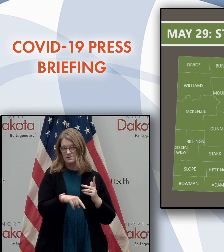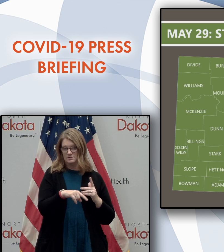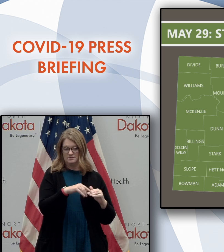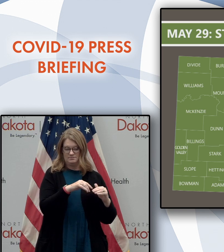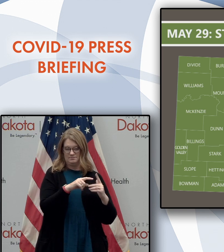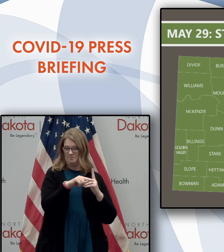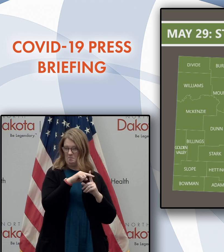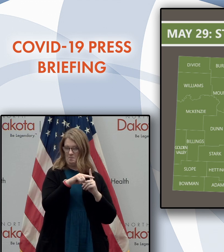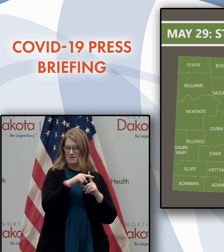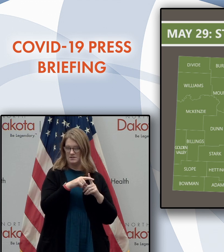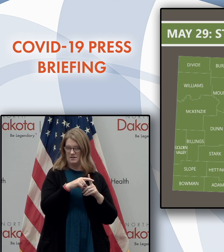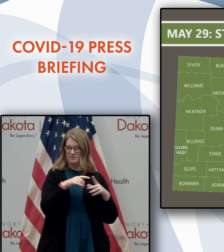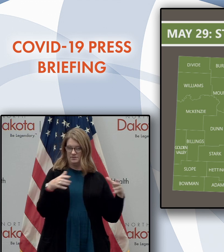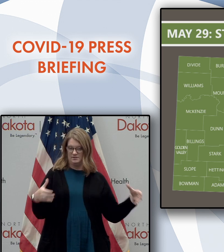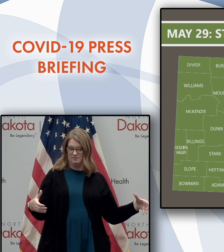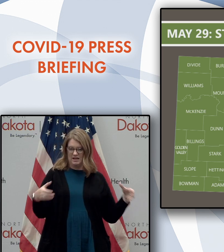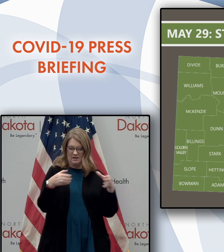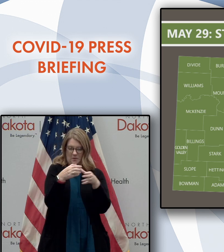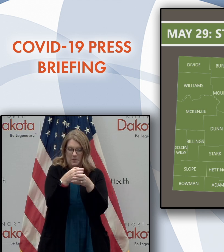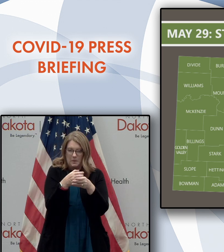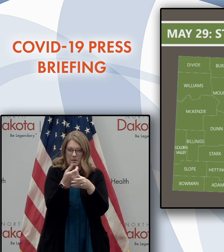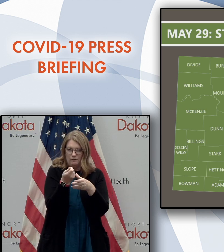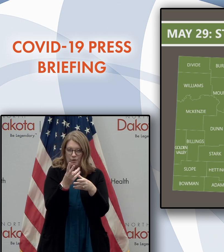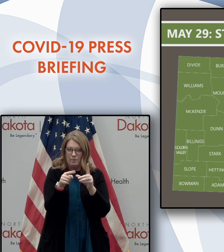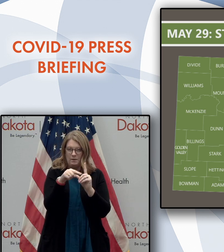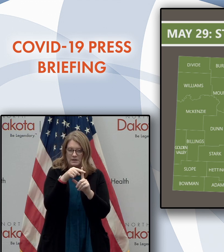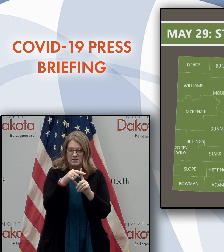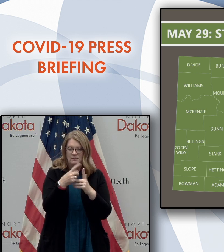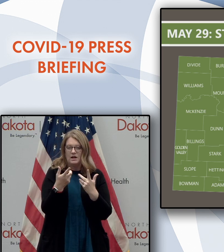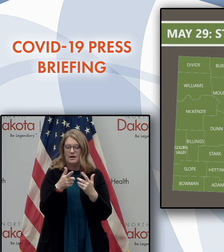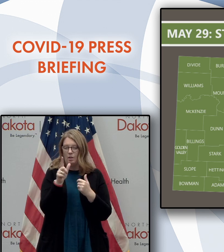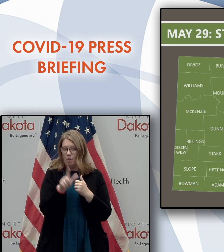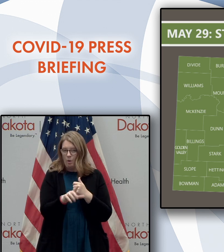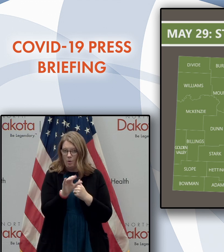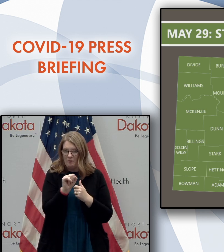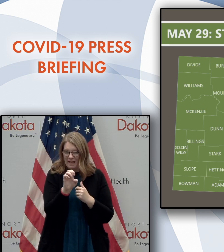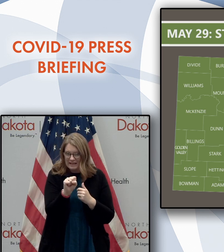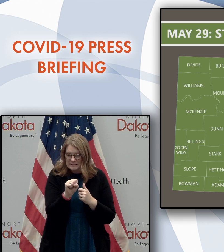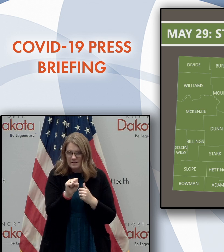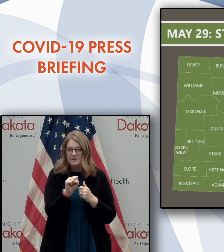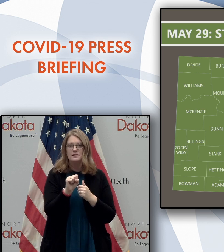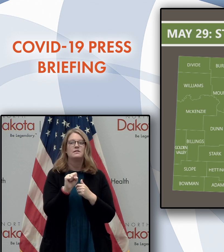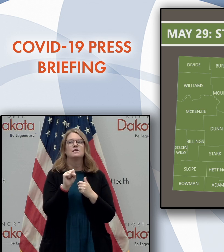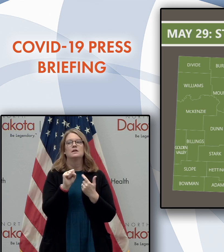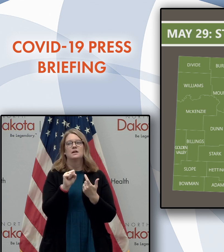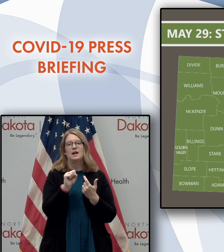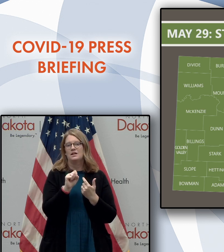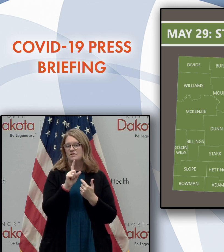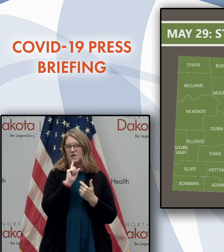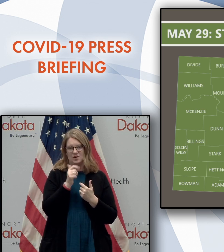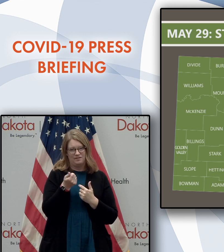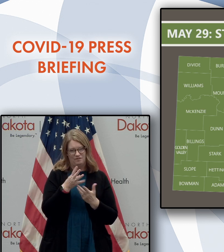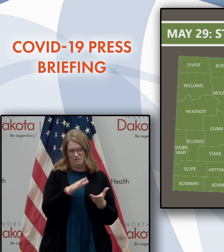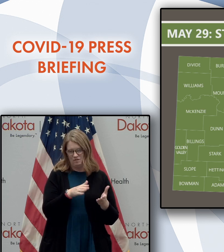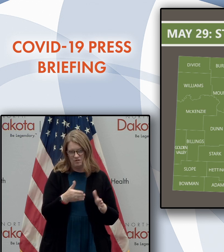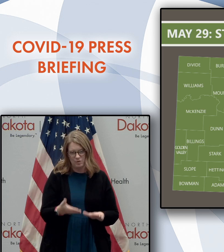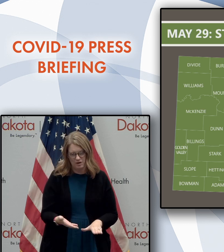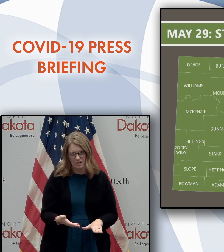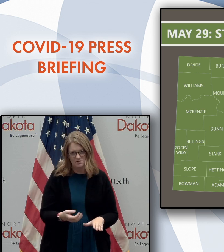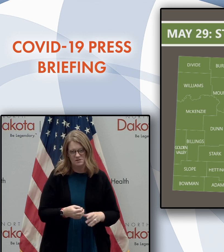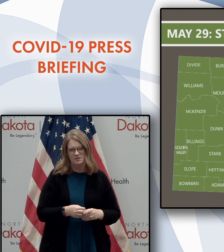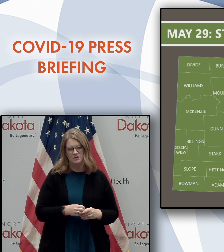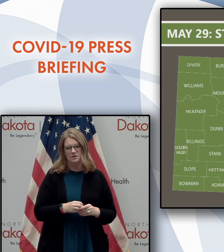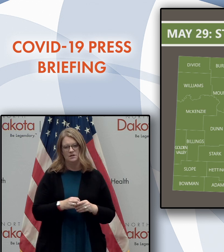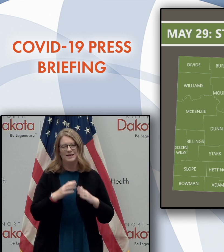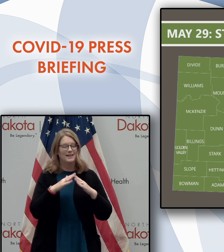and among the least number of cases. And as we talked about, very few fatalities,